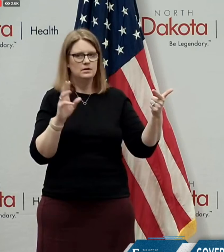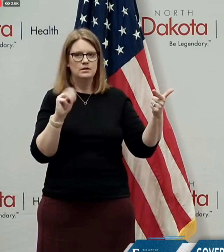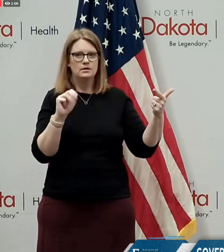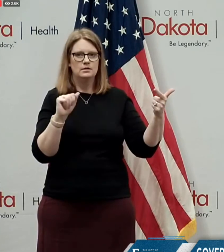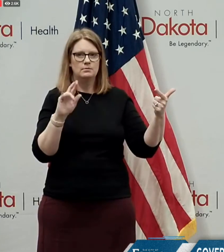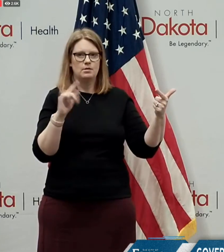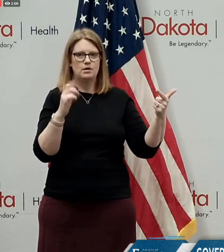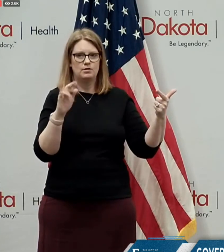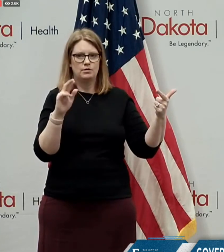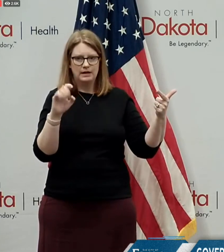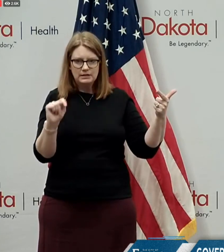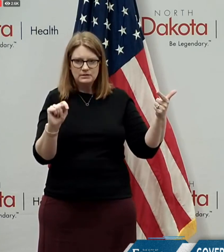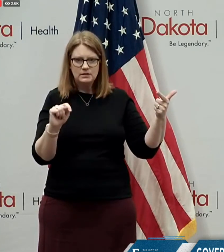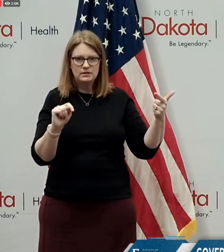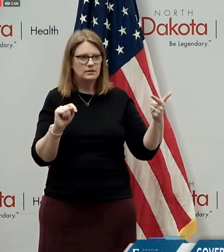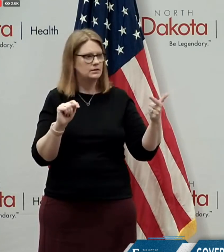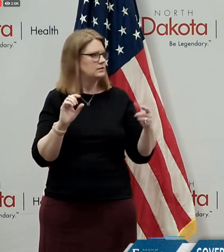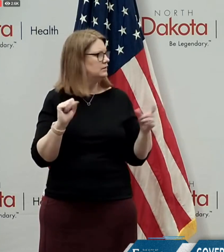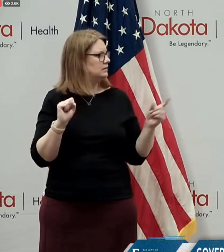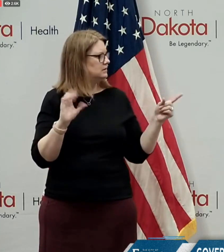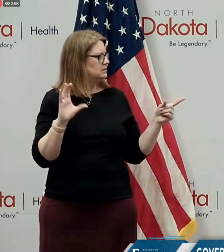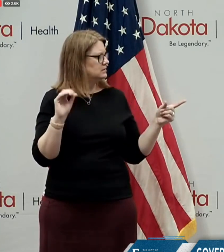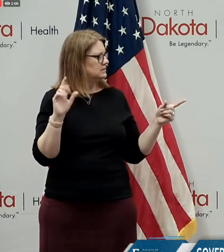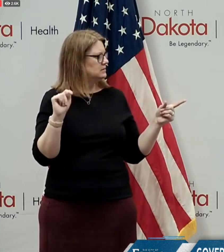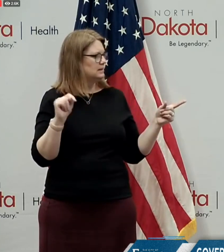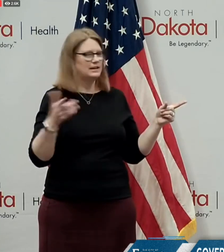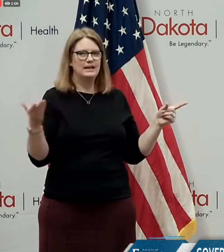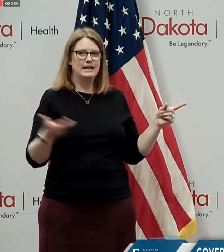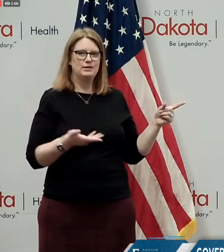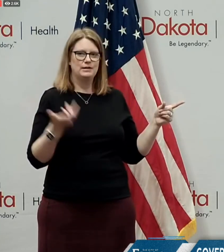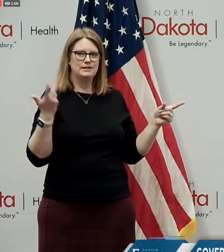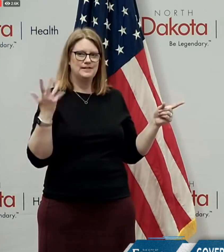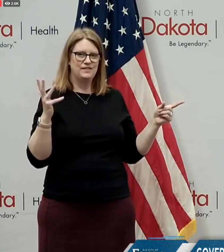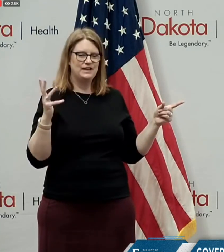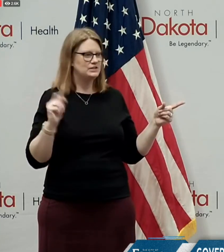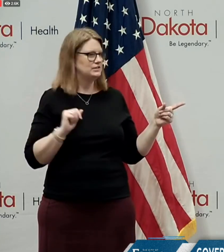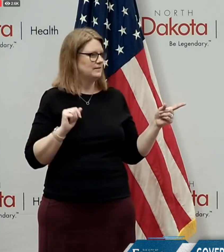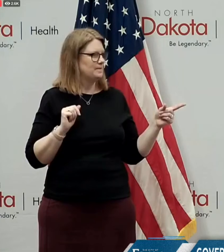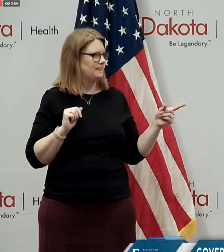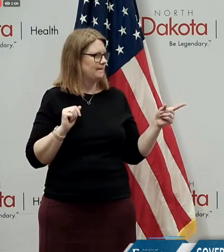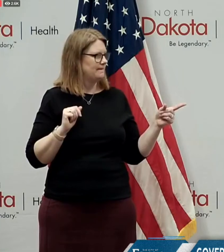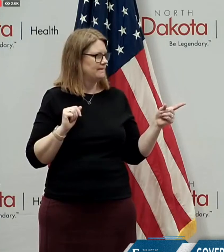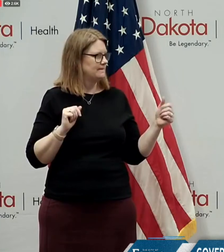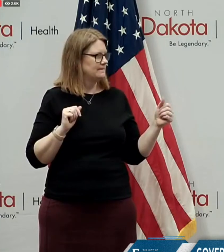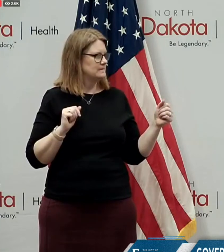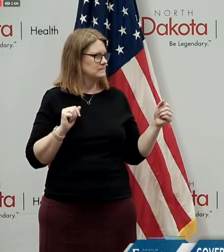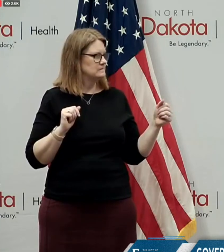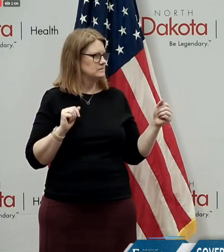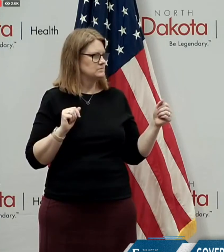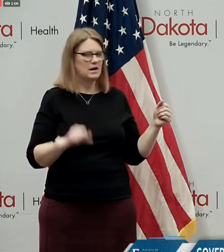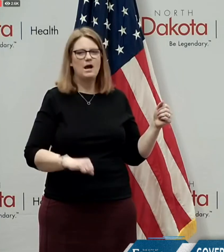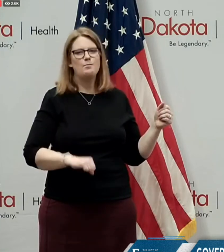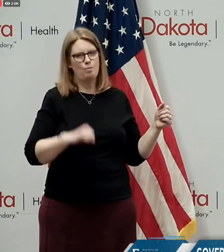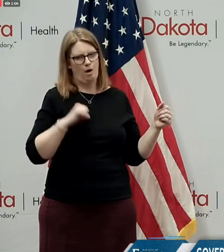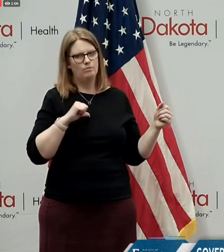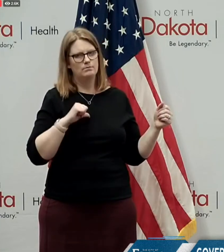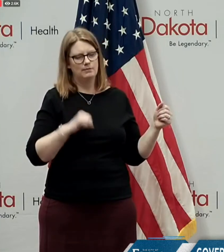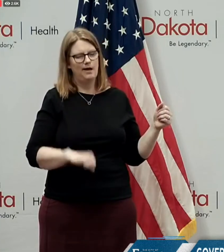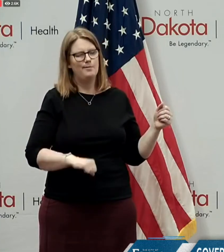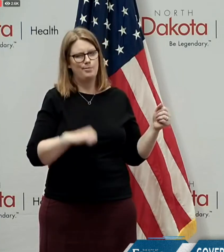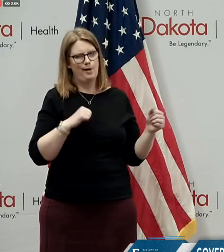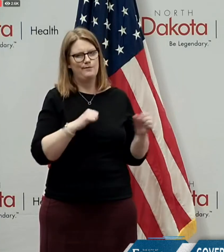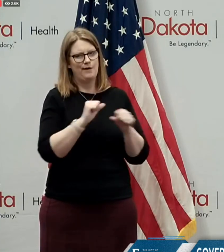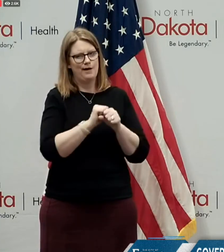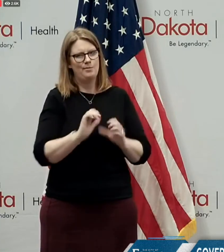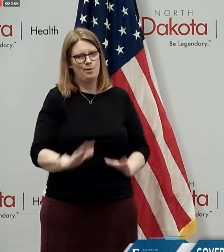Margaret, Scott already did the introductions over there, so I am proud of our employees at